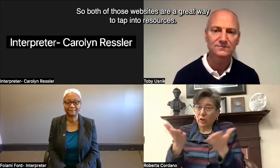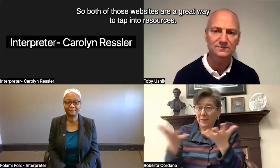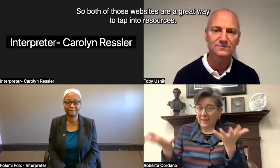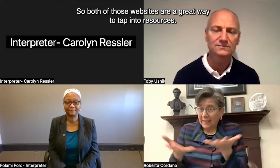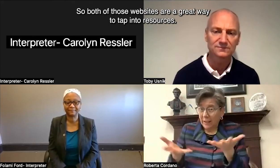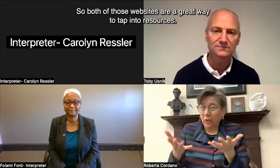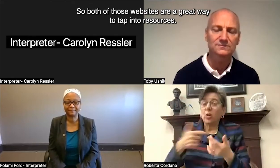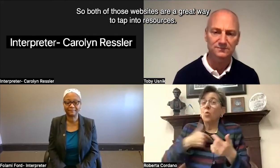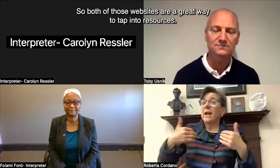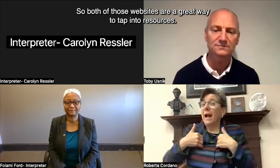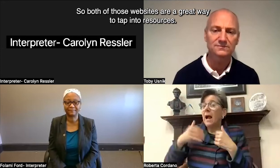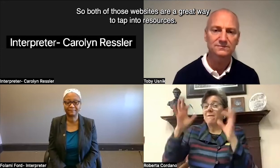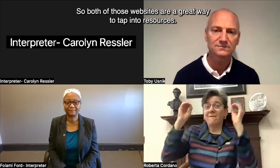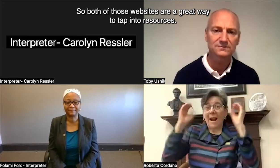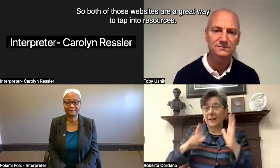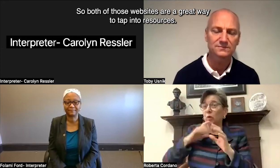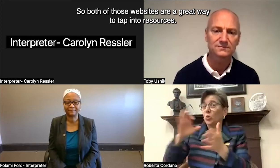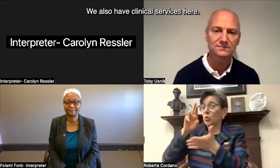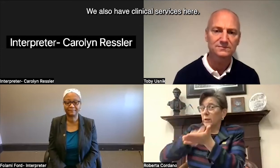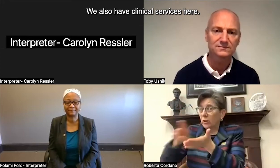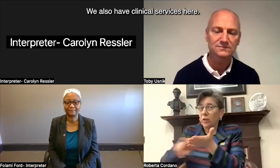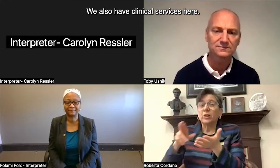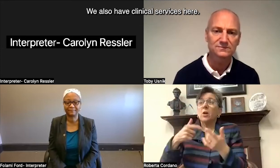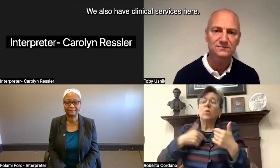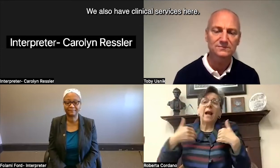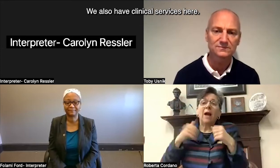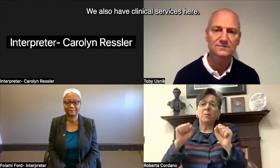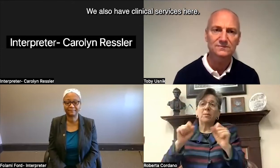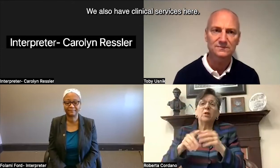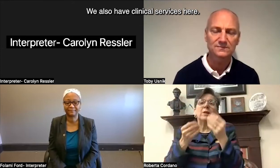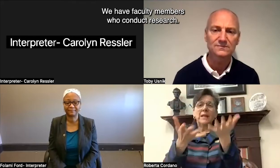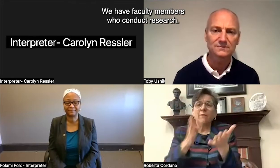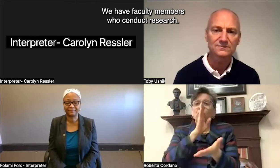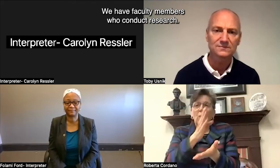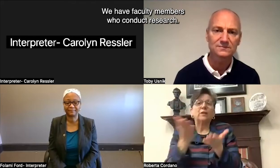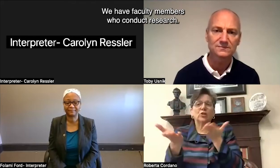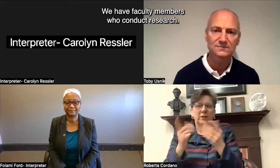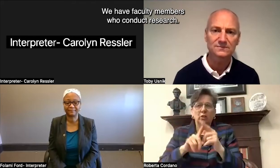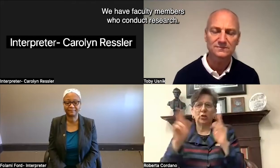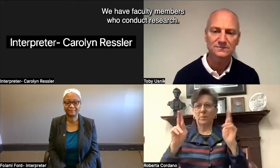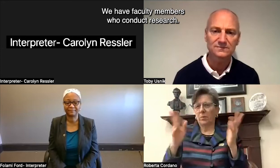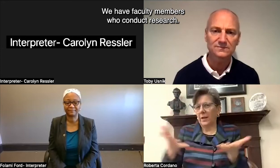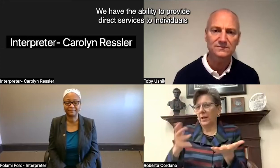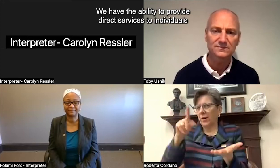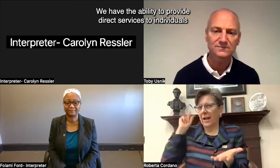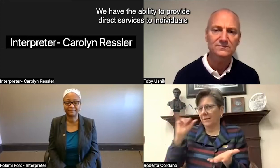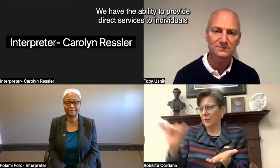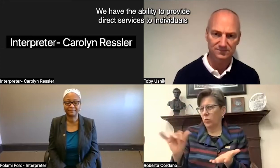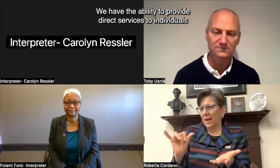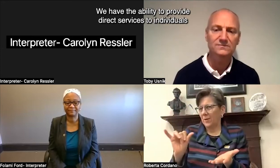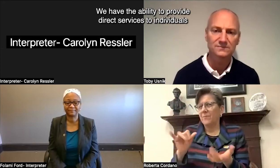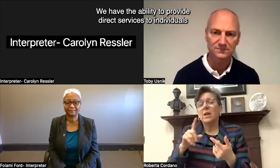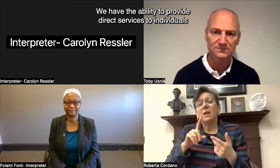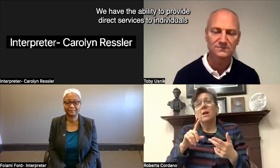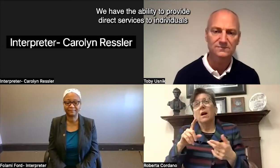tap into resources. We also have clinical services here. We have faculty members who conduct research. We have the ability to provide direct services to